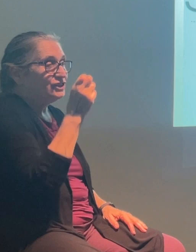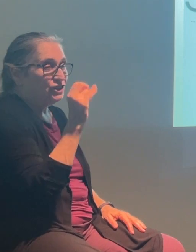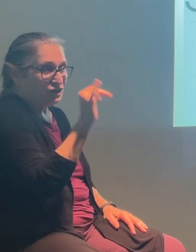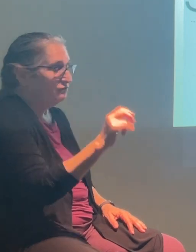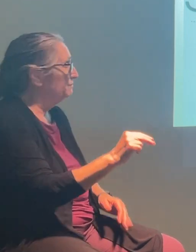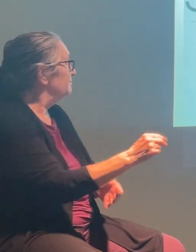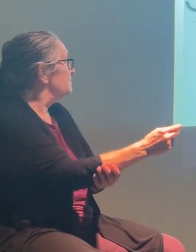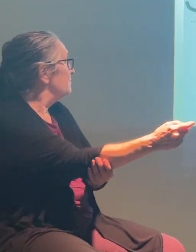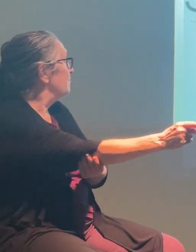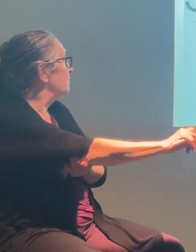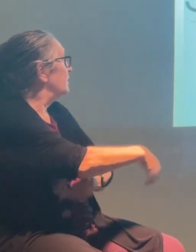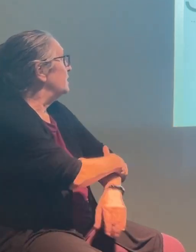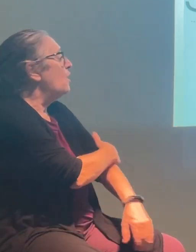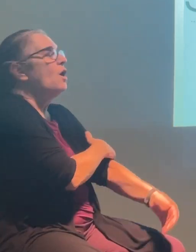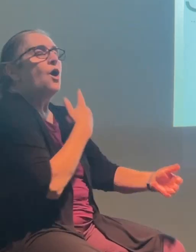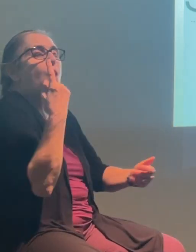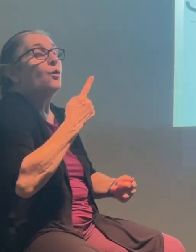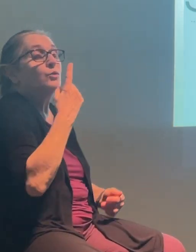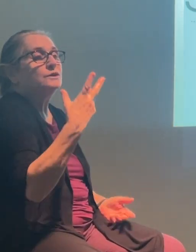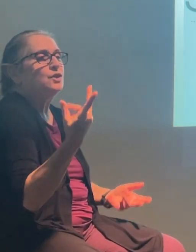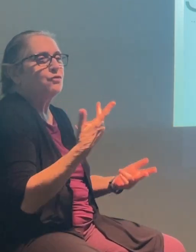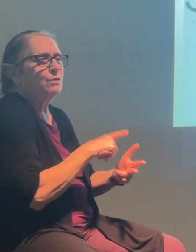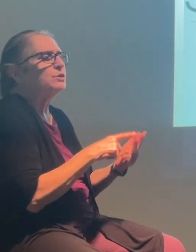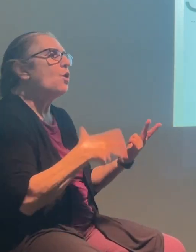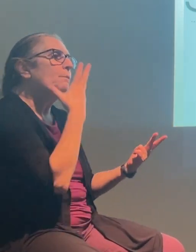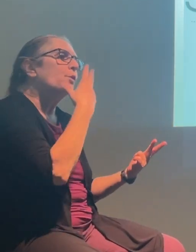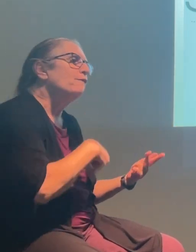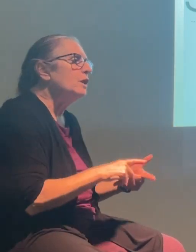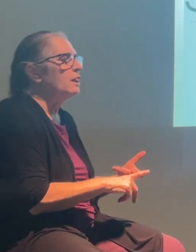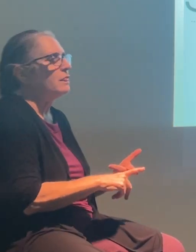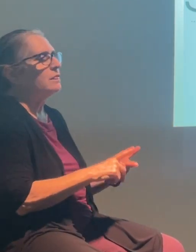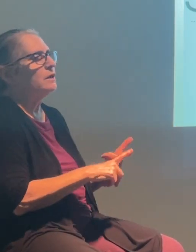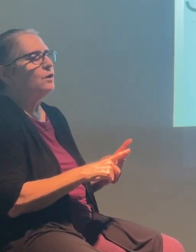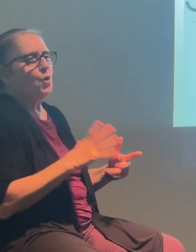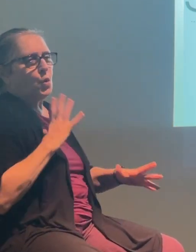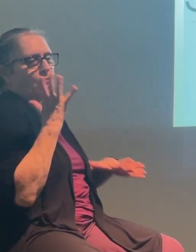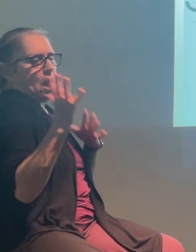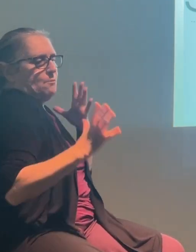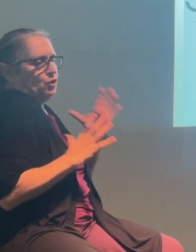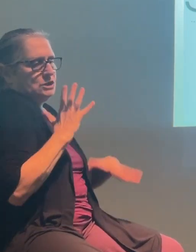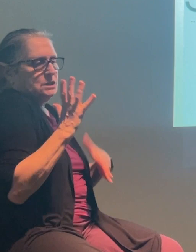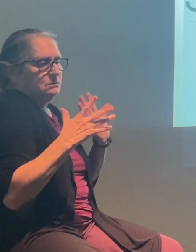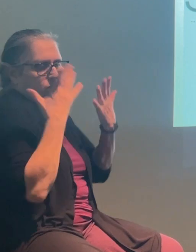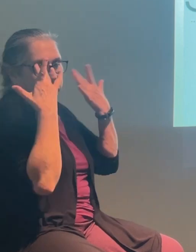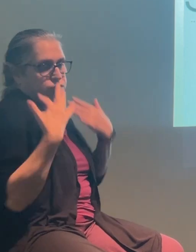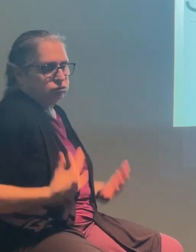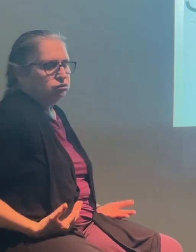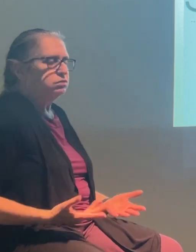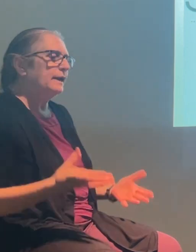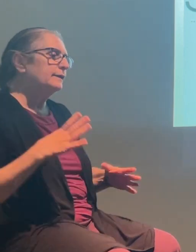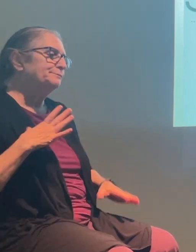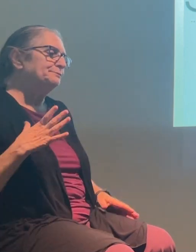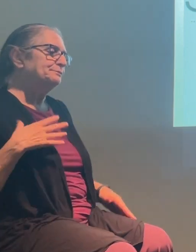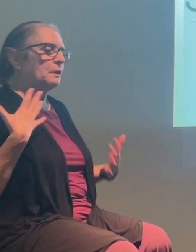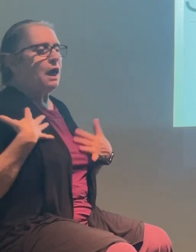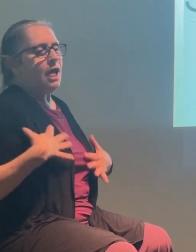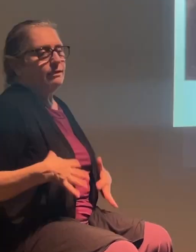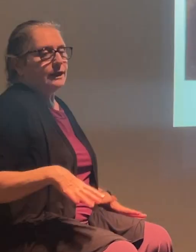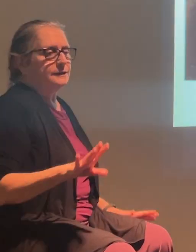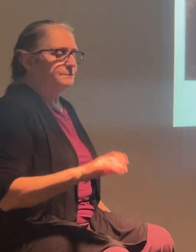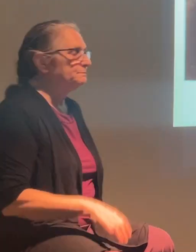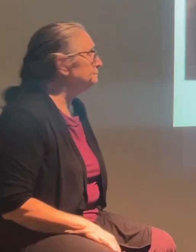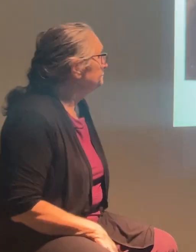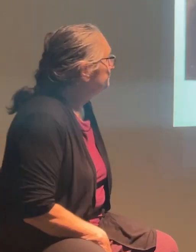technically, three words that always come up with Steichen: it's beautiful, it's very glamorous, and it's so elegant. Like it really is just